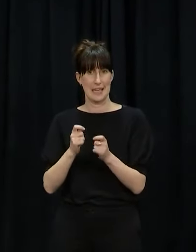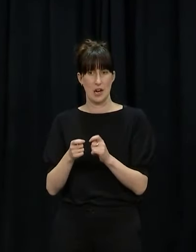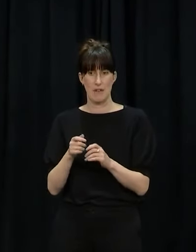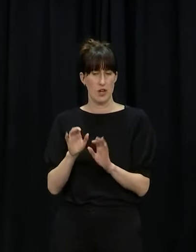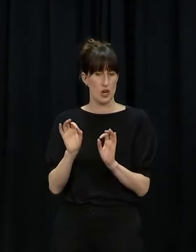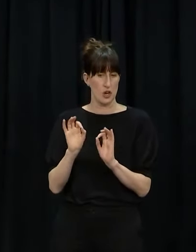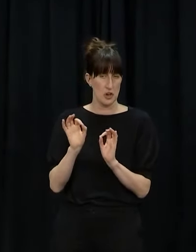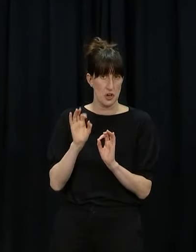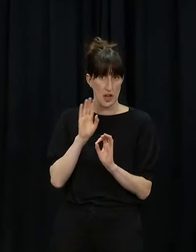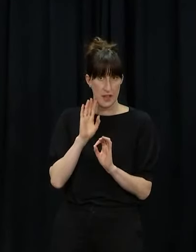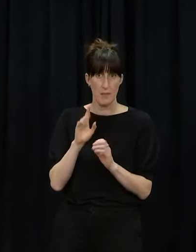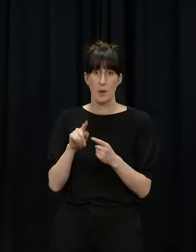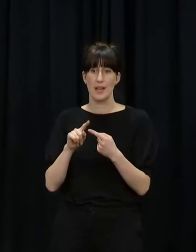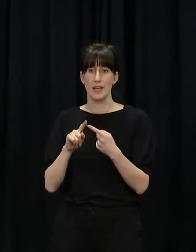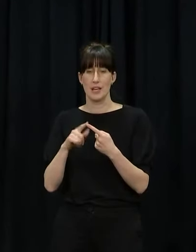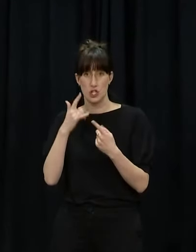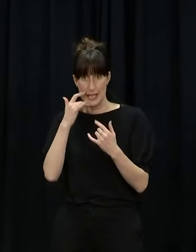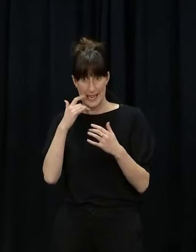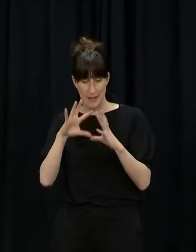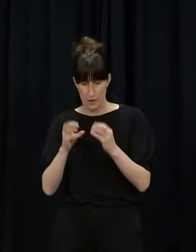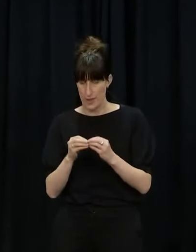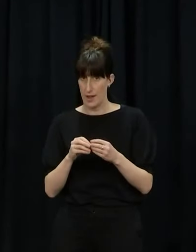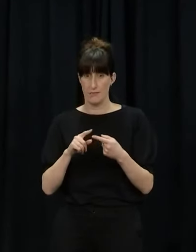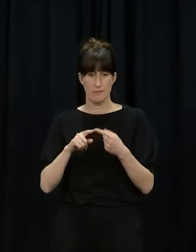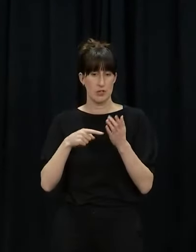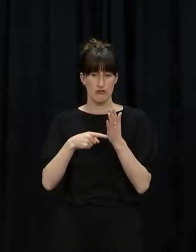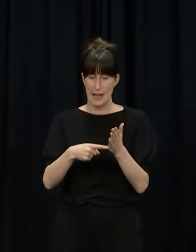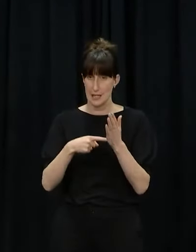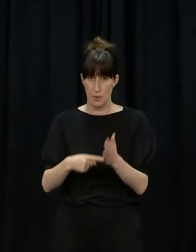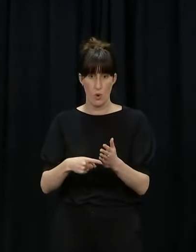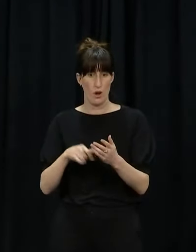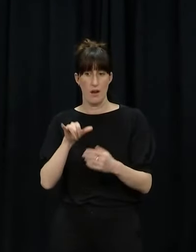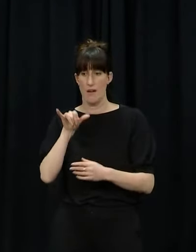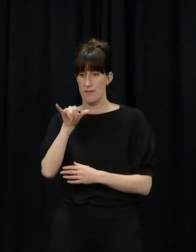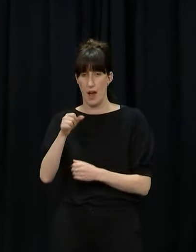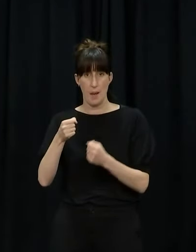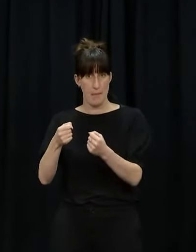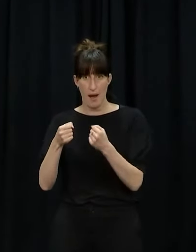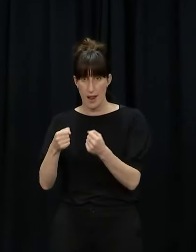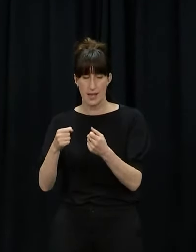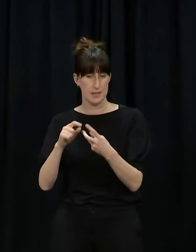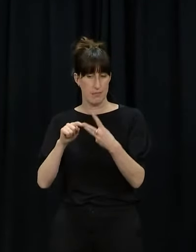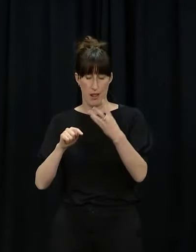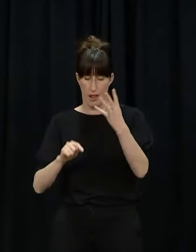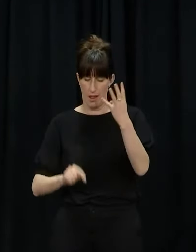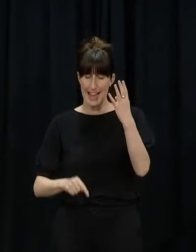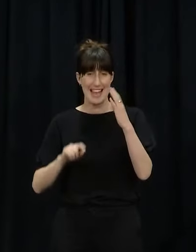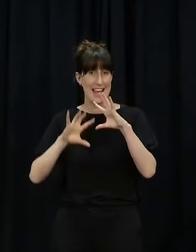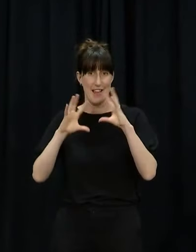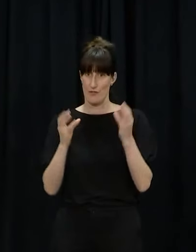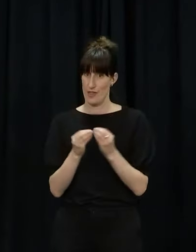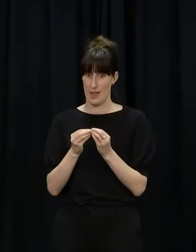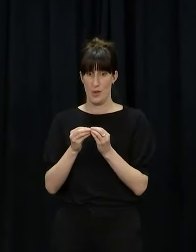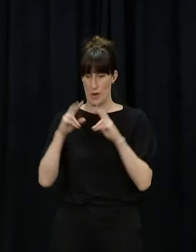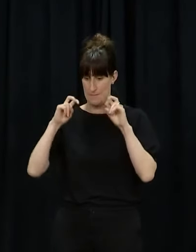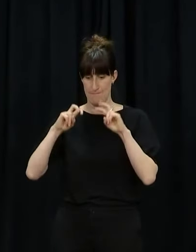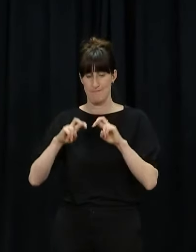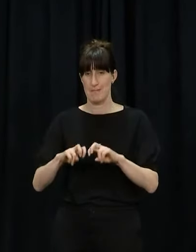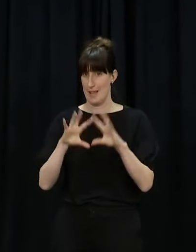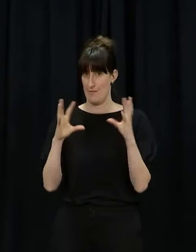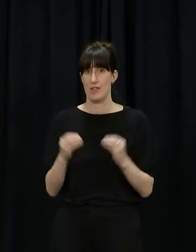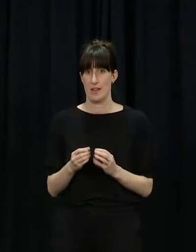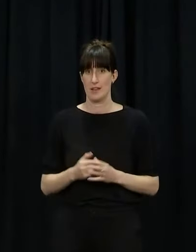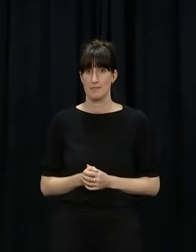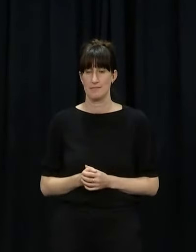say, we're checking passenger transportation, flight crew pilots, every single element has been looked at as part of this. What concerns, Prime Minister, do you have